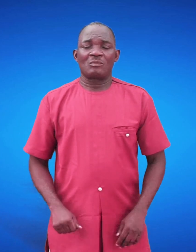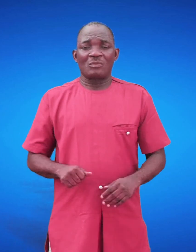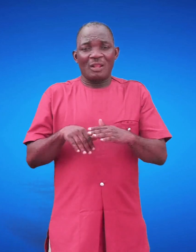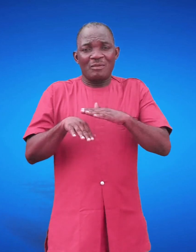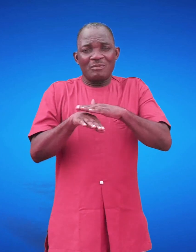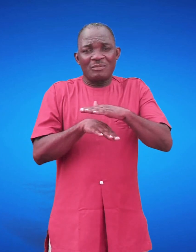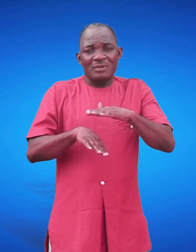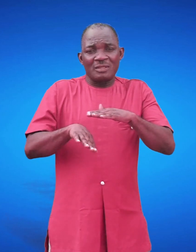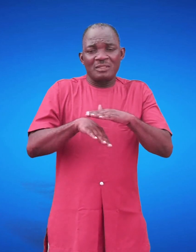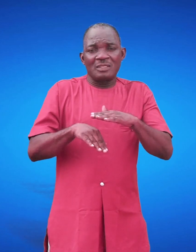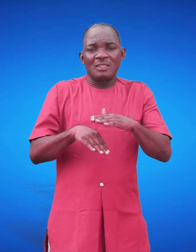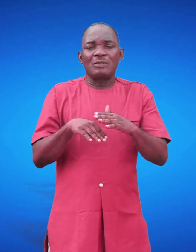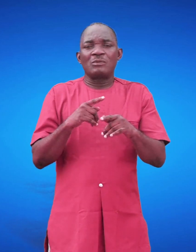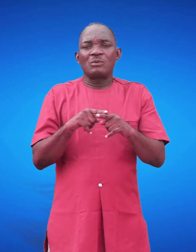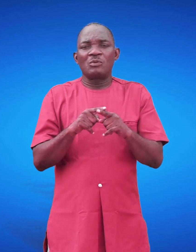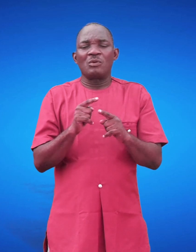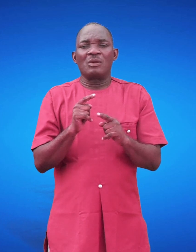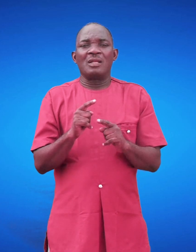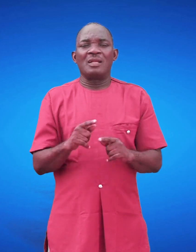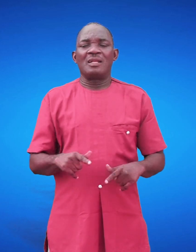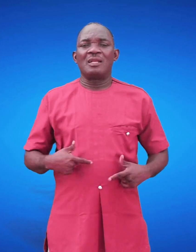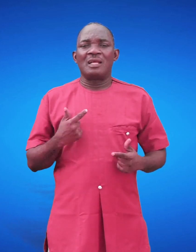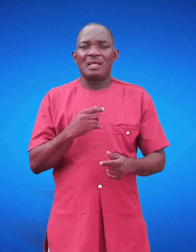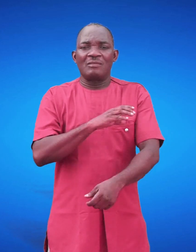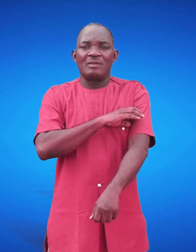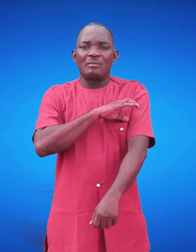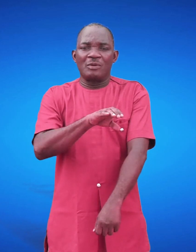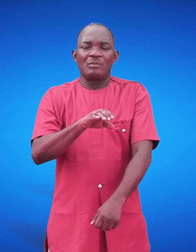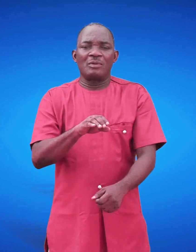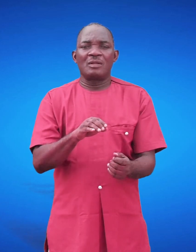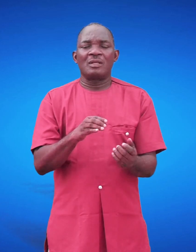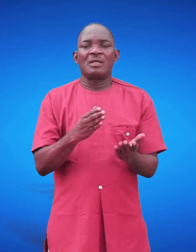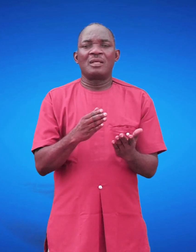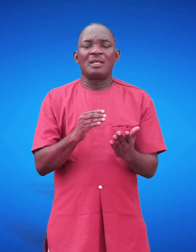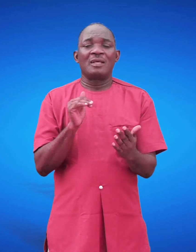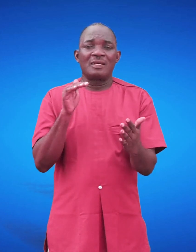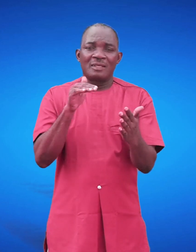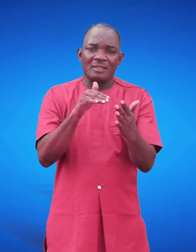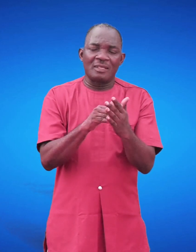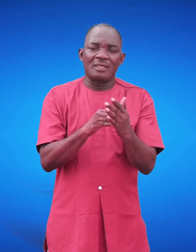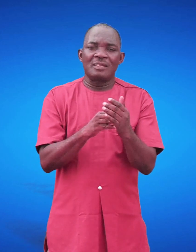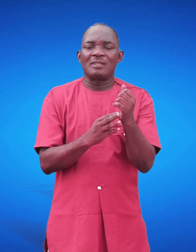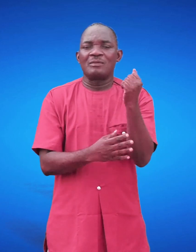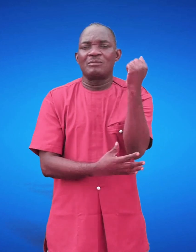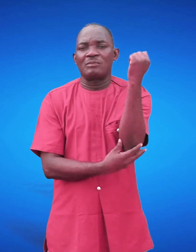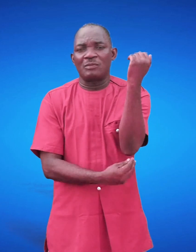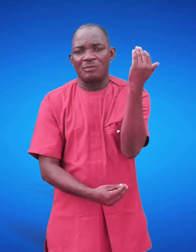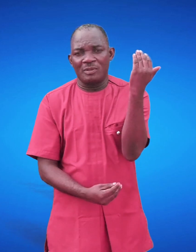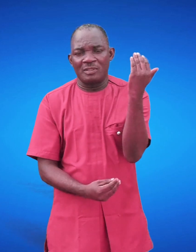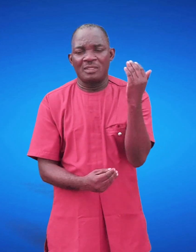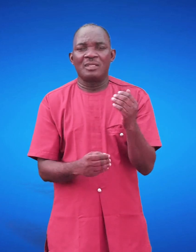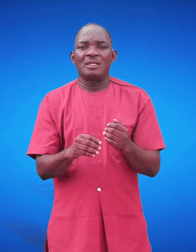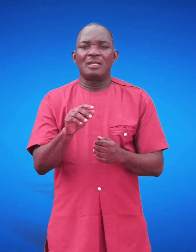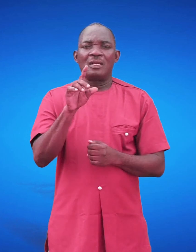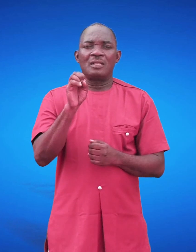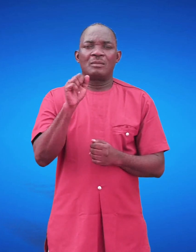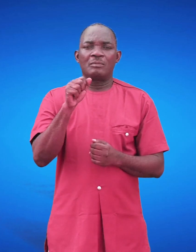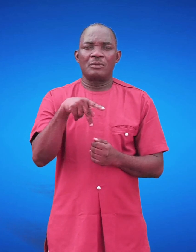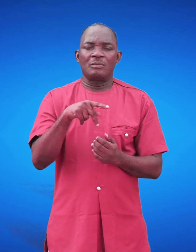Fundamental to the Livelihood Empowerment Against Poverty LEAP program